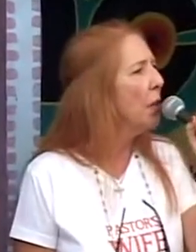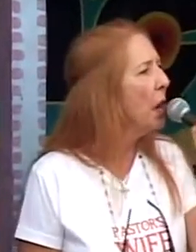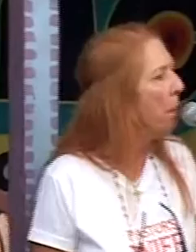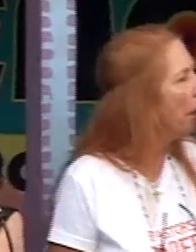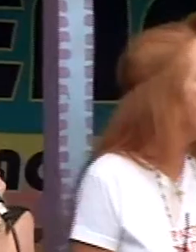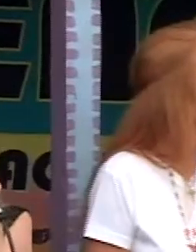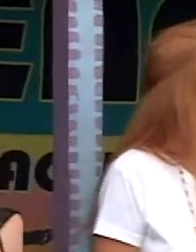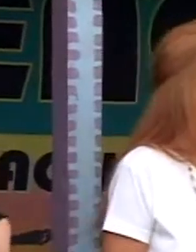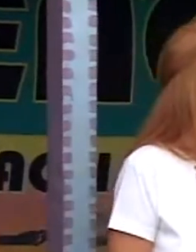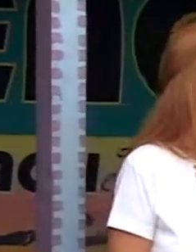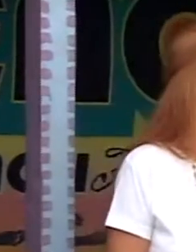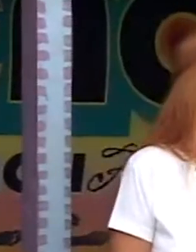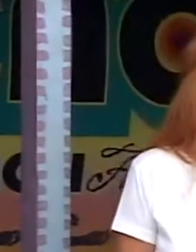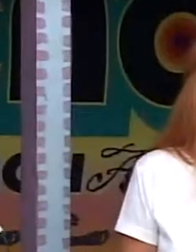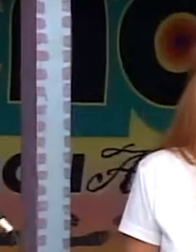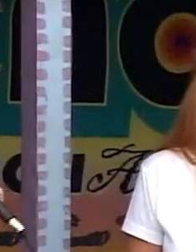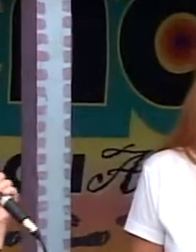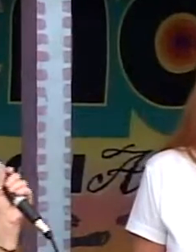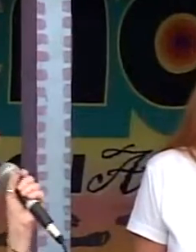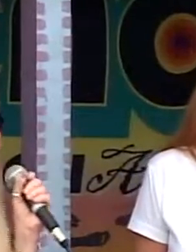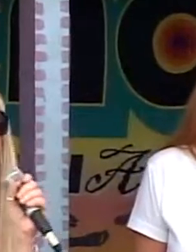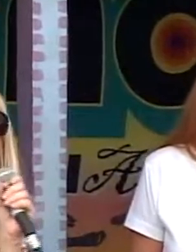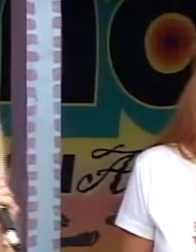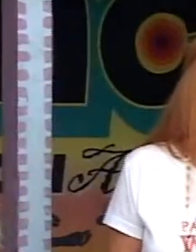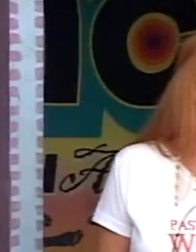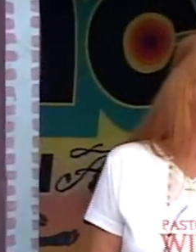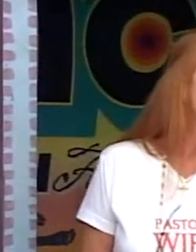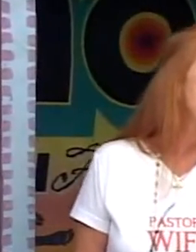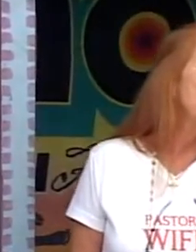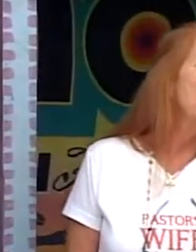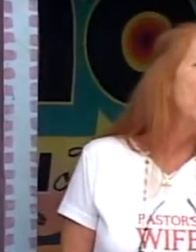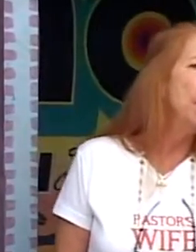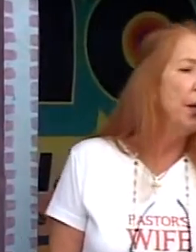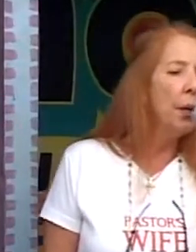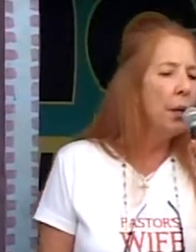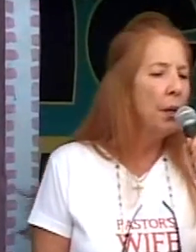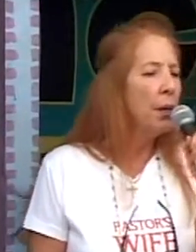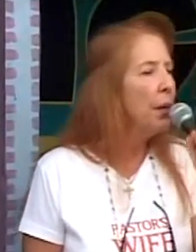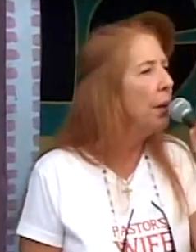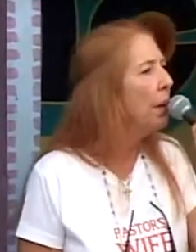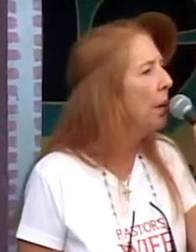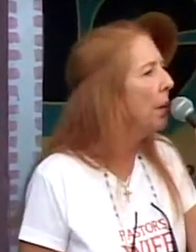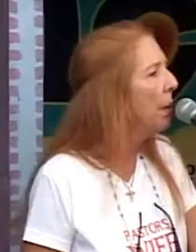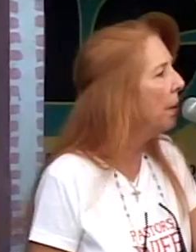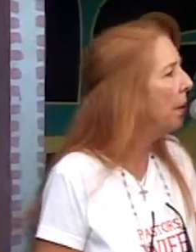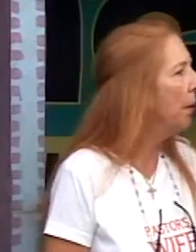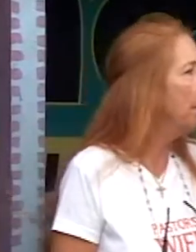compares to the promise I have in you.